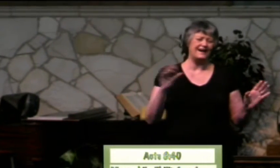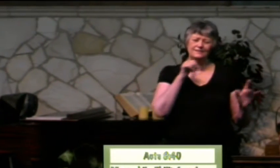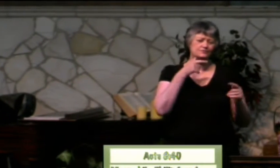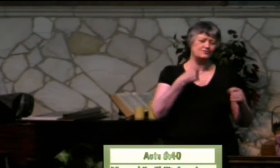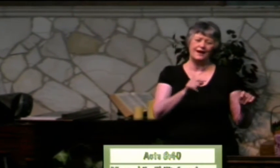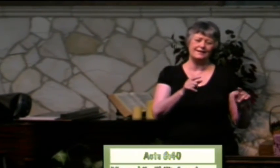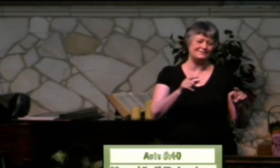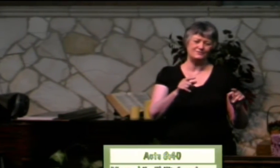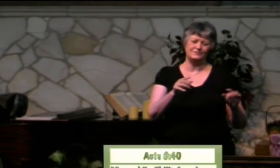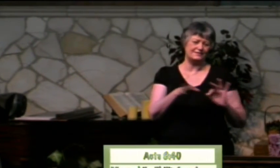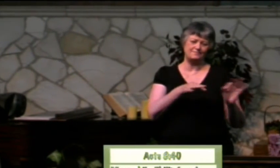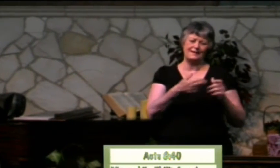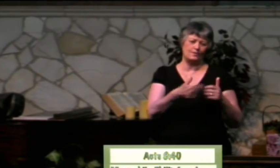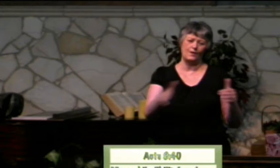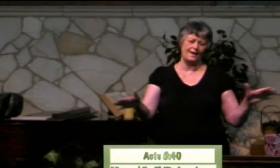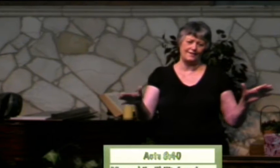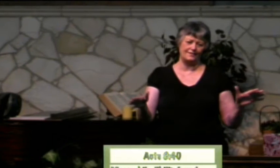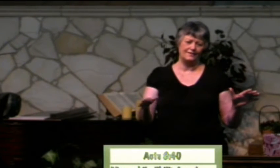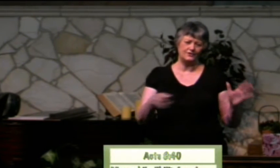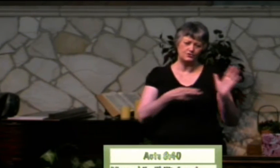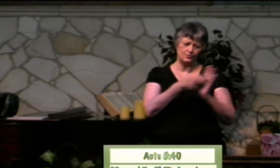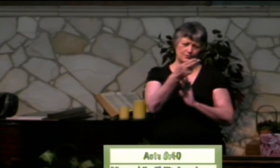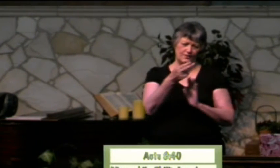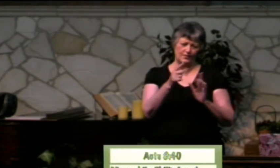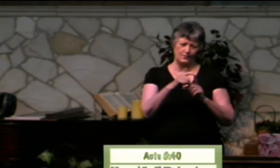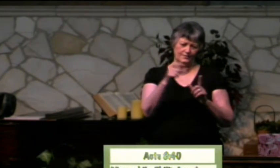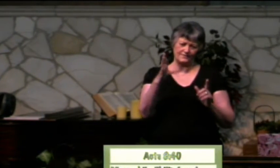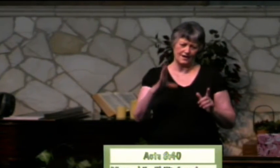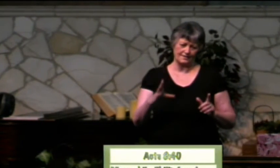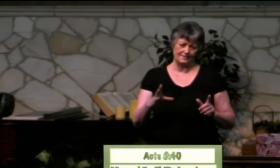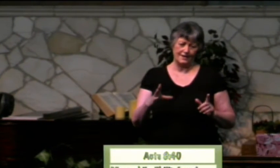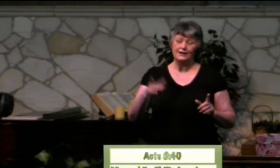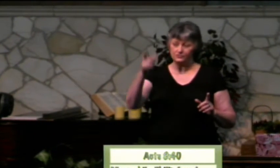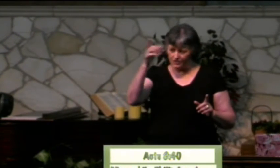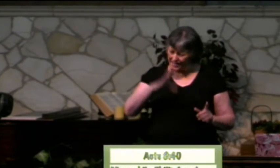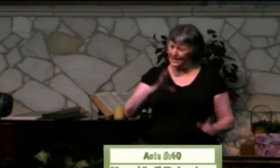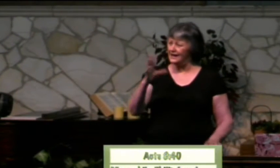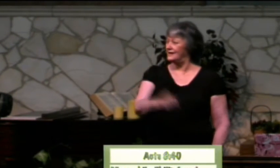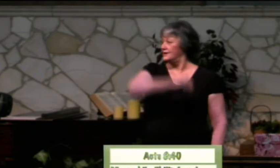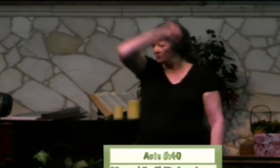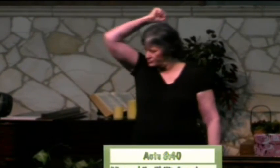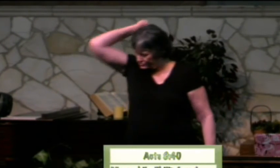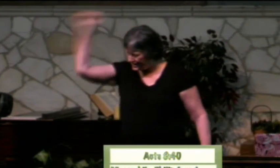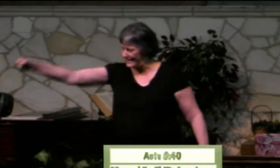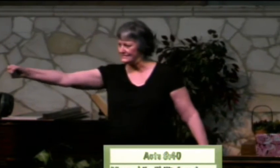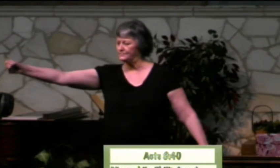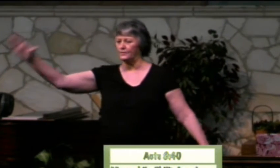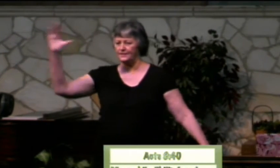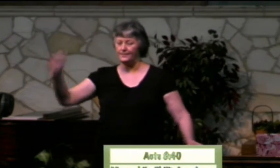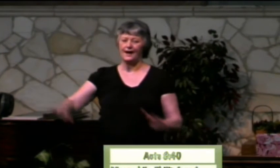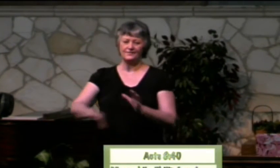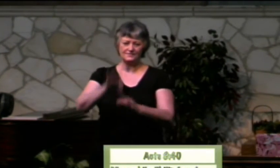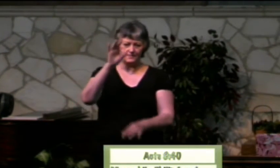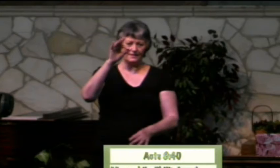don't try to explain away the truth of the Word of God. God transported by the Spirit